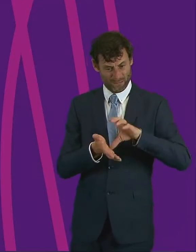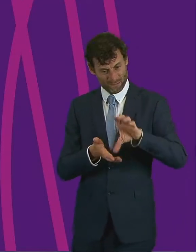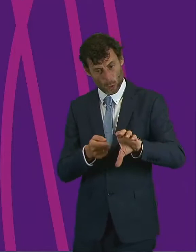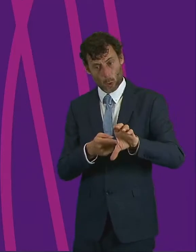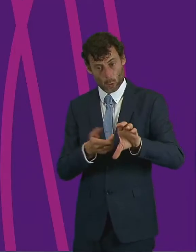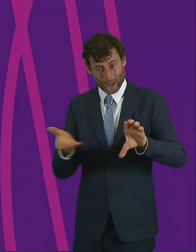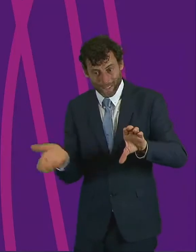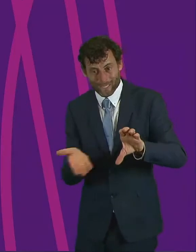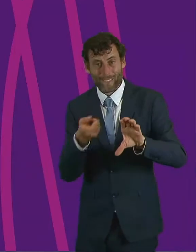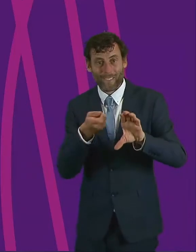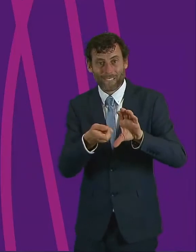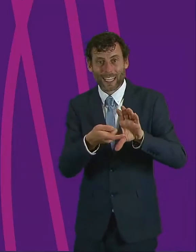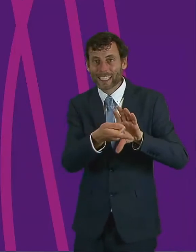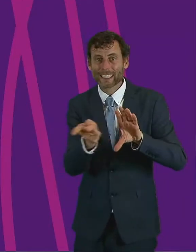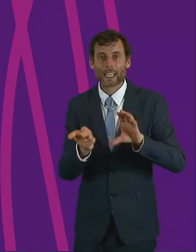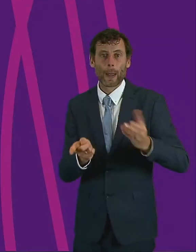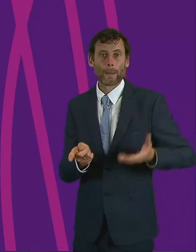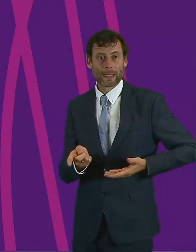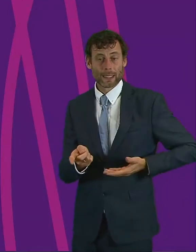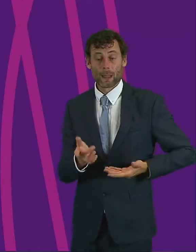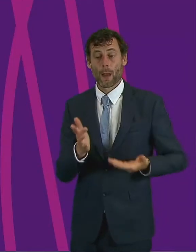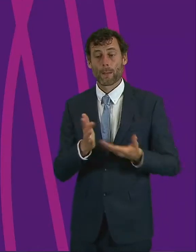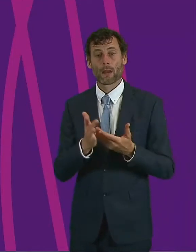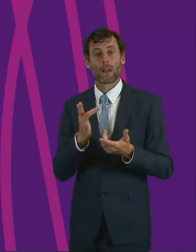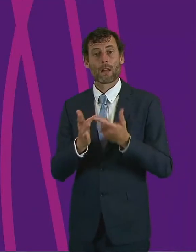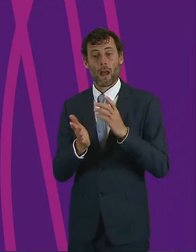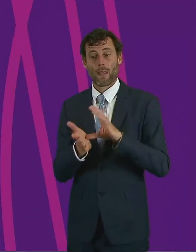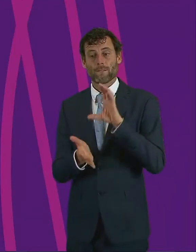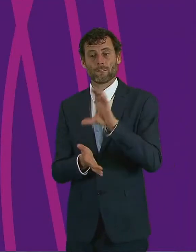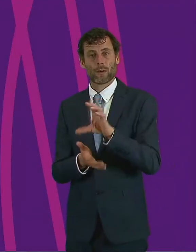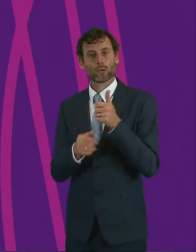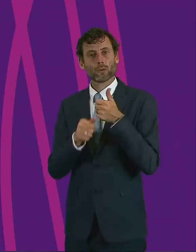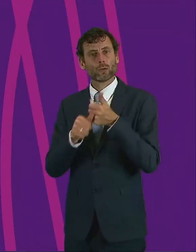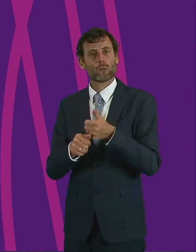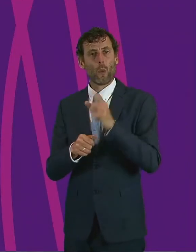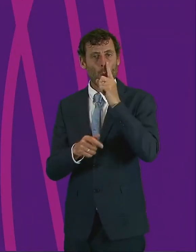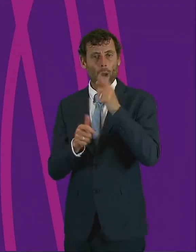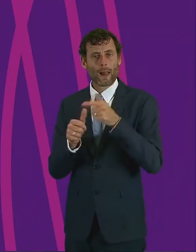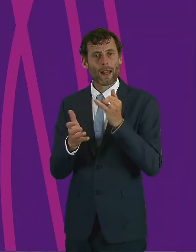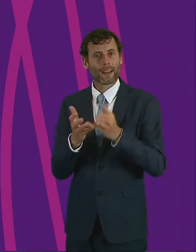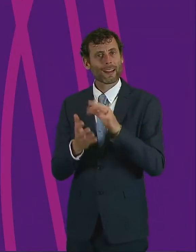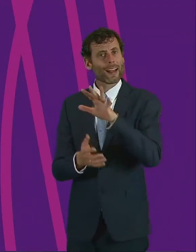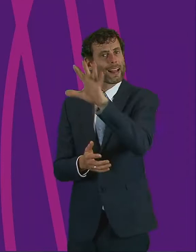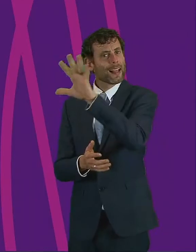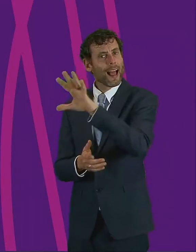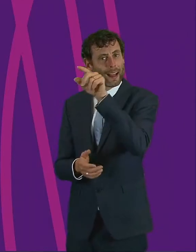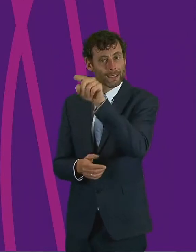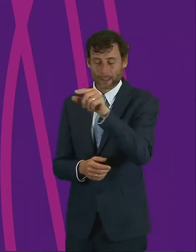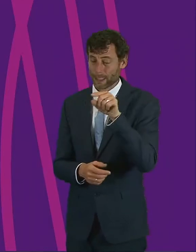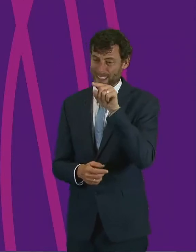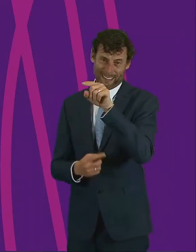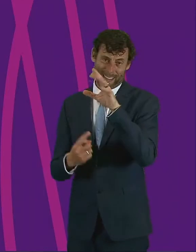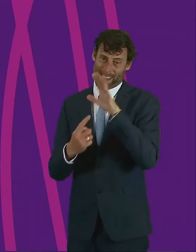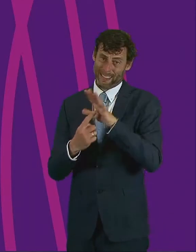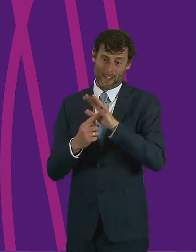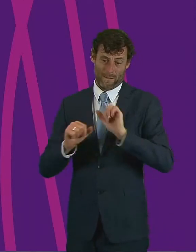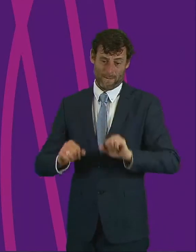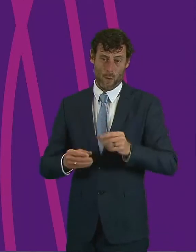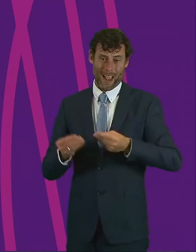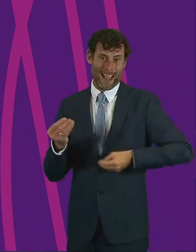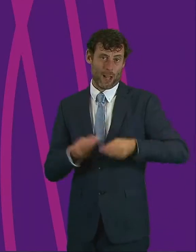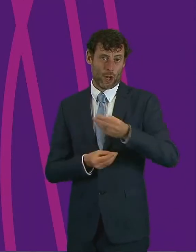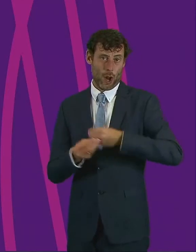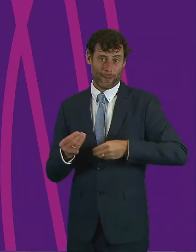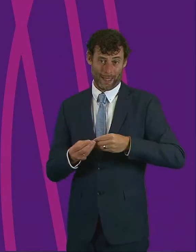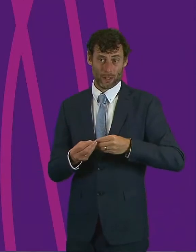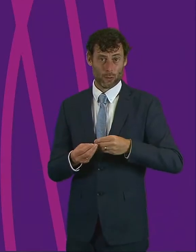to support the oil and gas industry, which is a critical component of our economy and has a crucial role to play in the transition to net